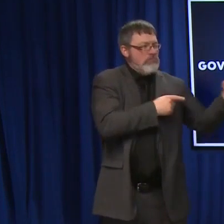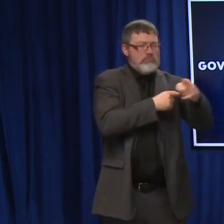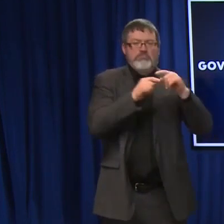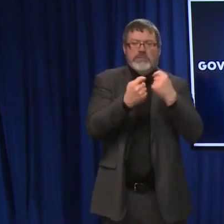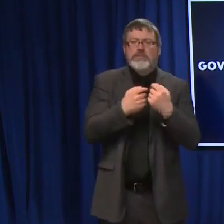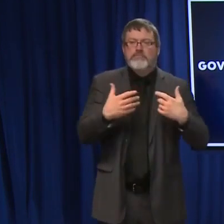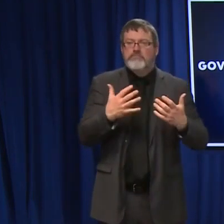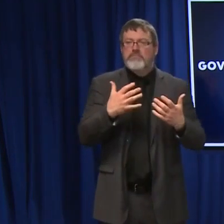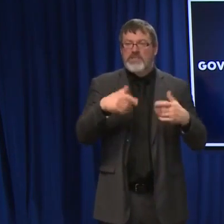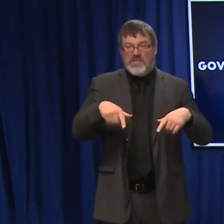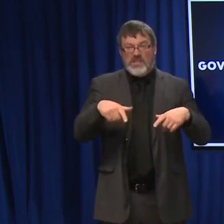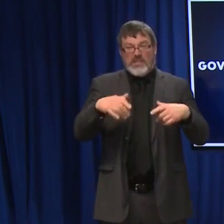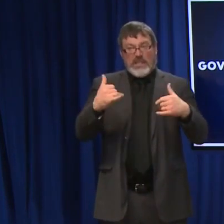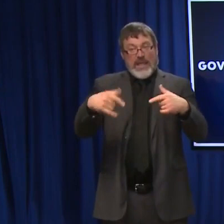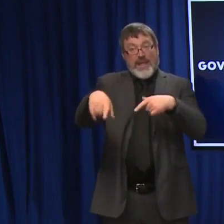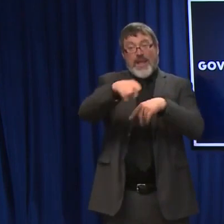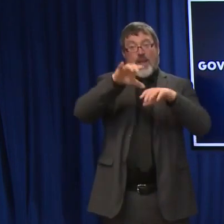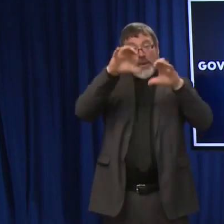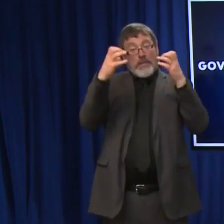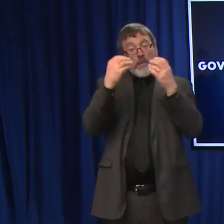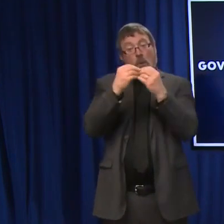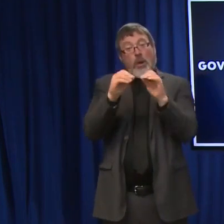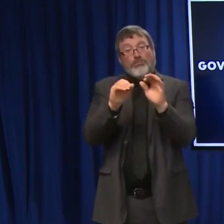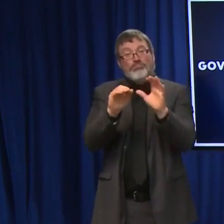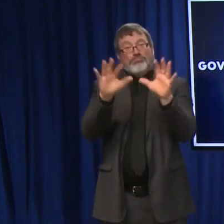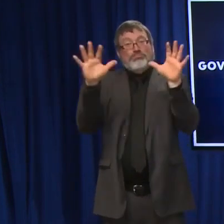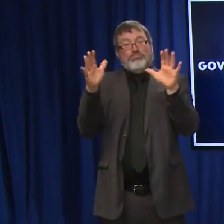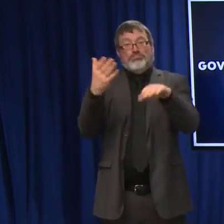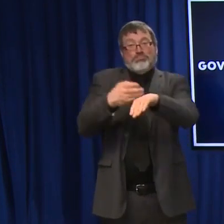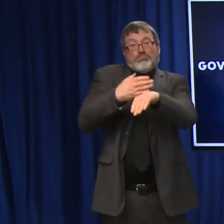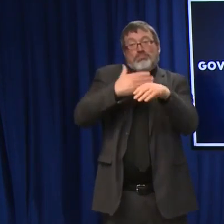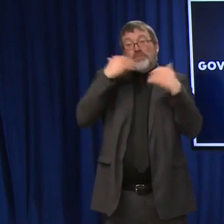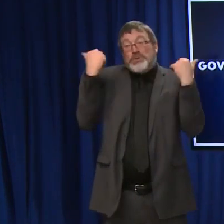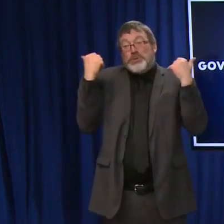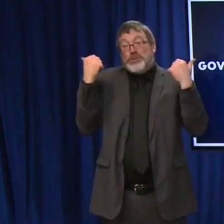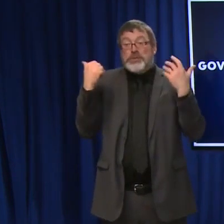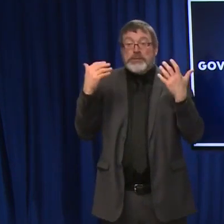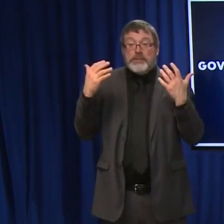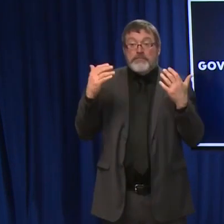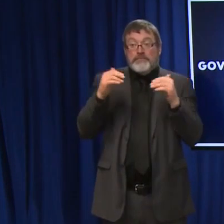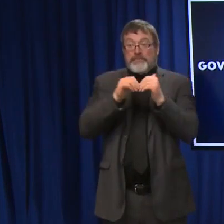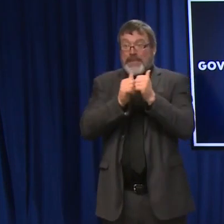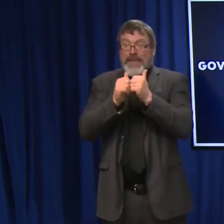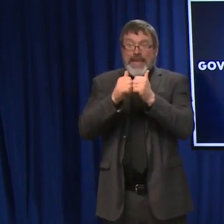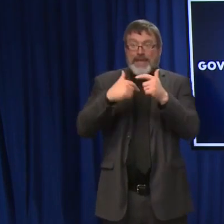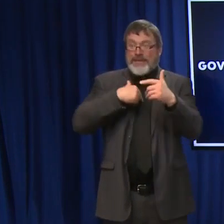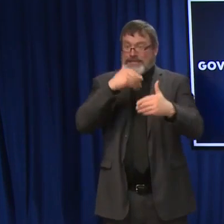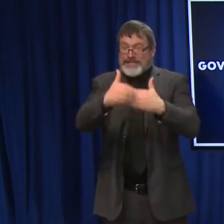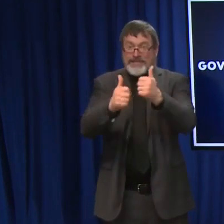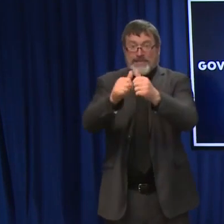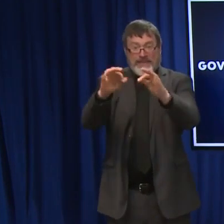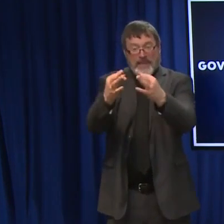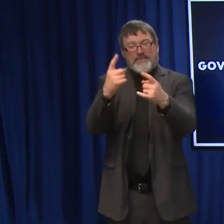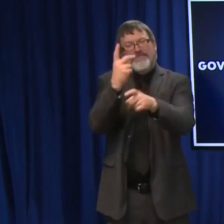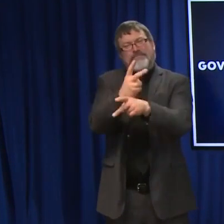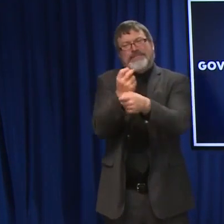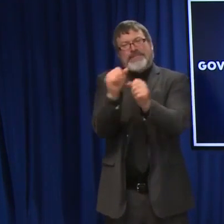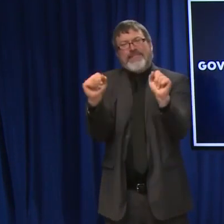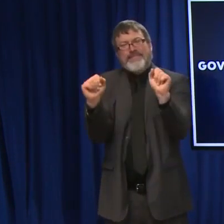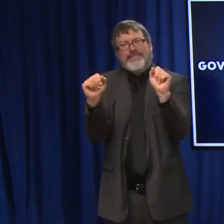people and a little more flexible and a little more open. So whatever you guys can do to spend some time and enjoy time with family in a safe way, we just wish everyone the best this coming week.